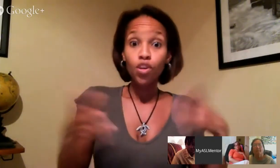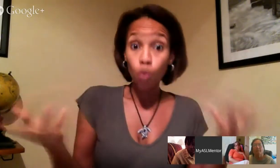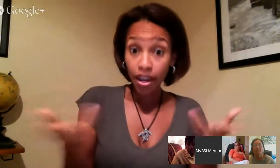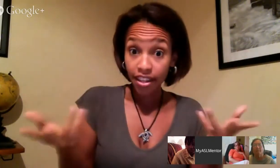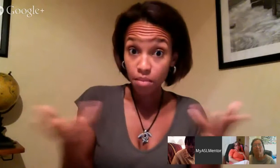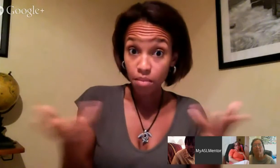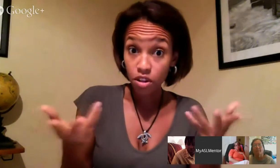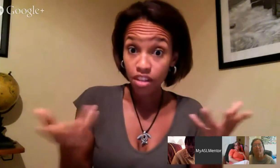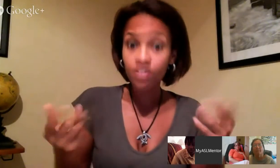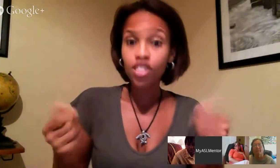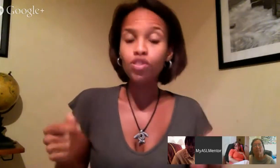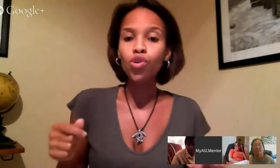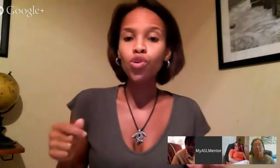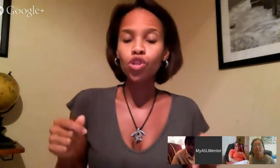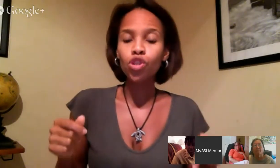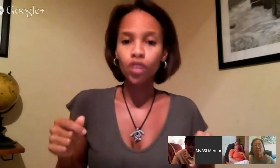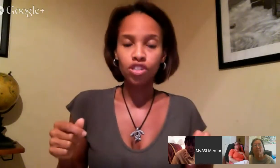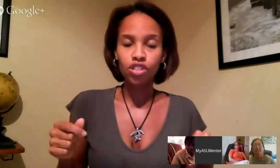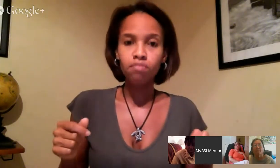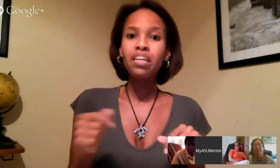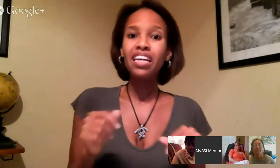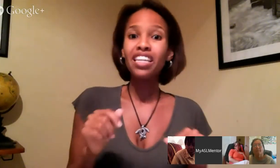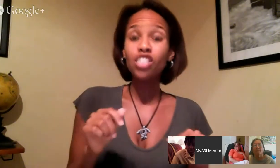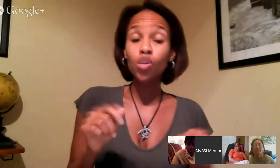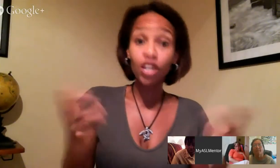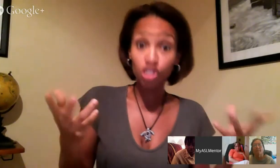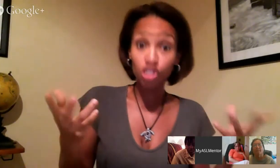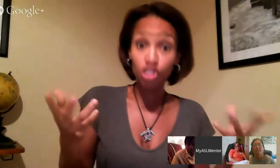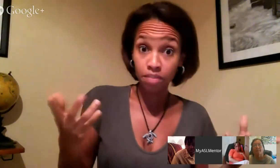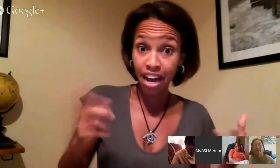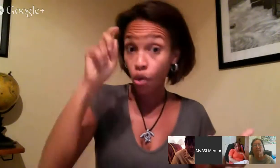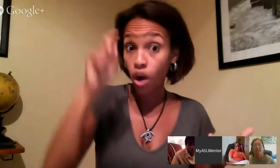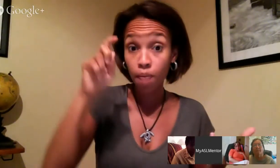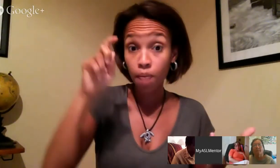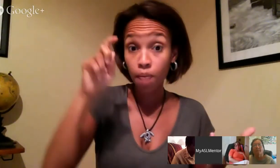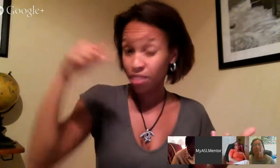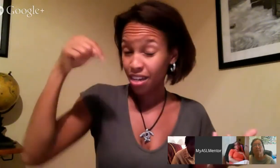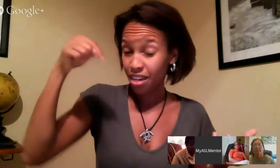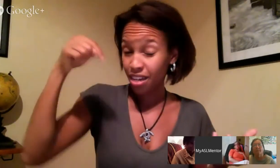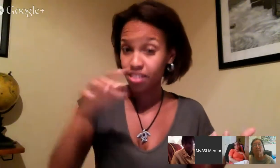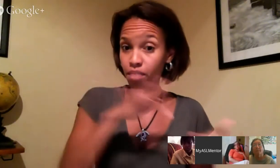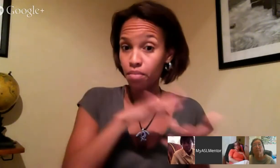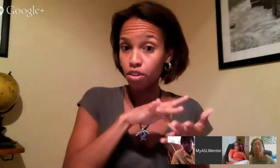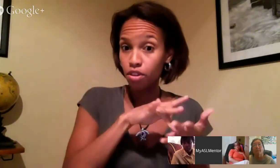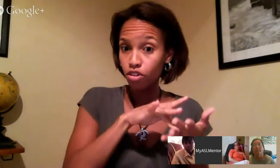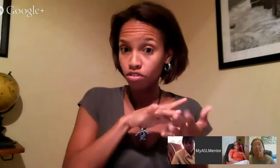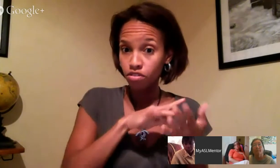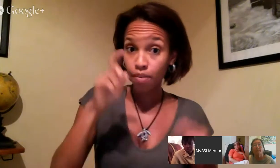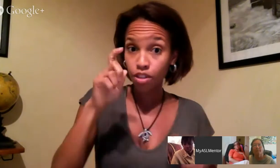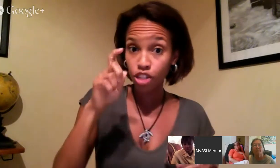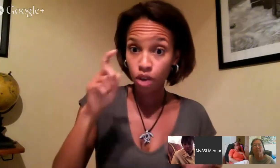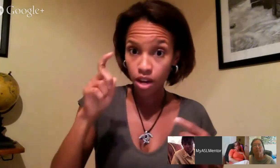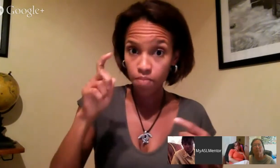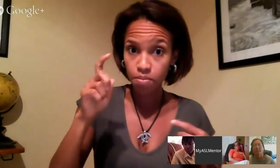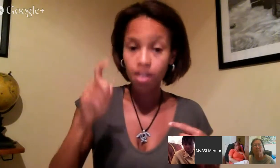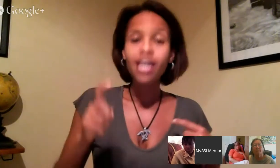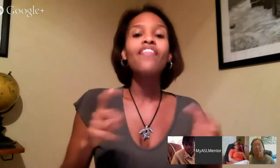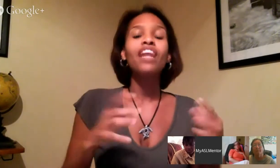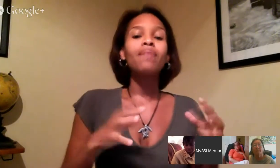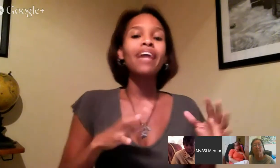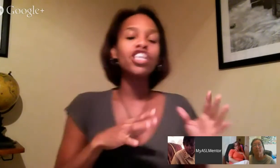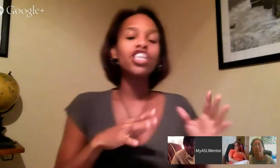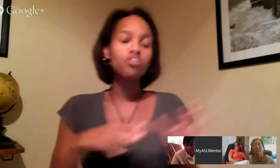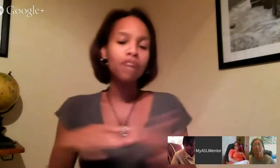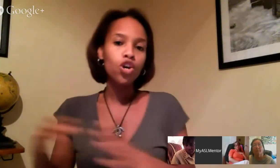The what in the middle there is a rhetorical question. Meaning it's a question, my eyebrows go up, not down, it's in the middle. Eyebrows go up, and